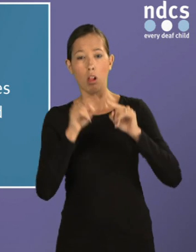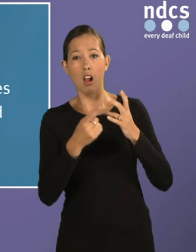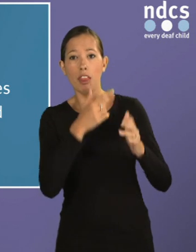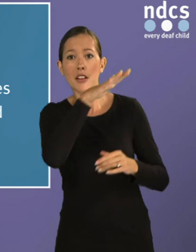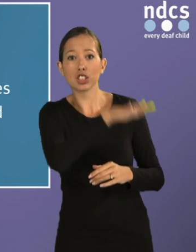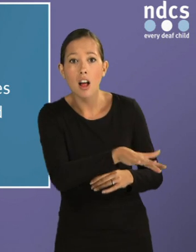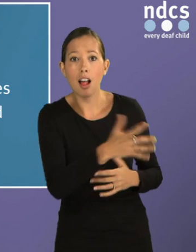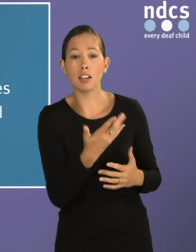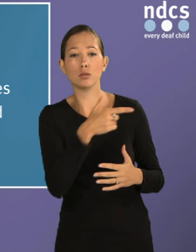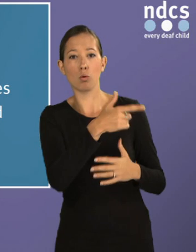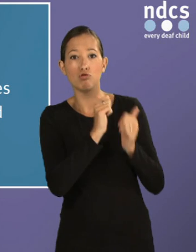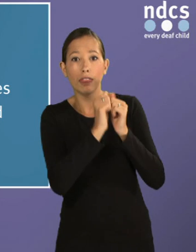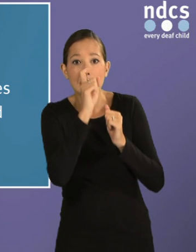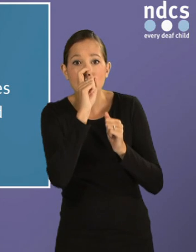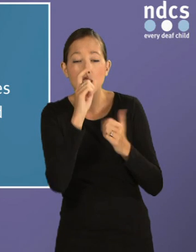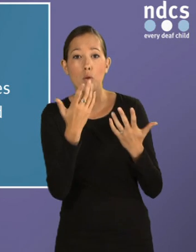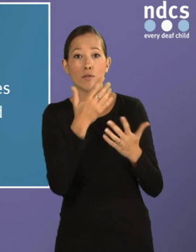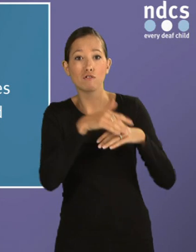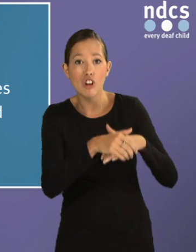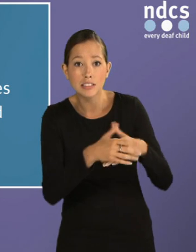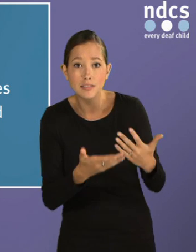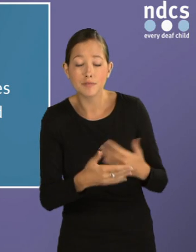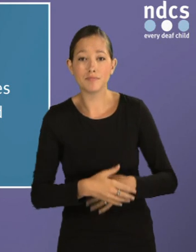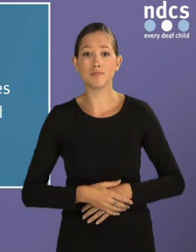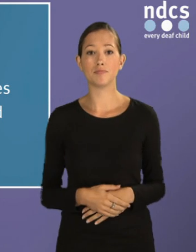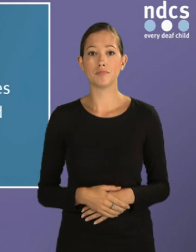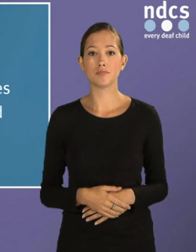sexually abusing another child, sibling or friend,